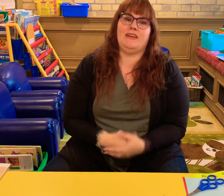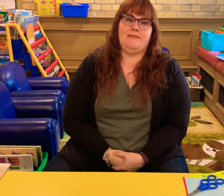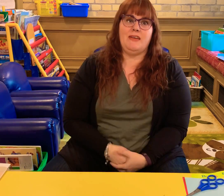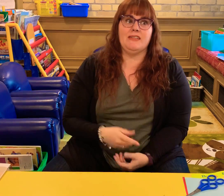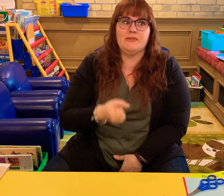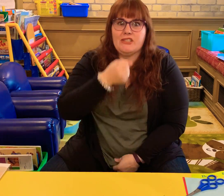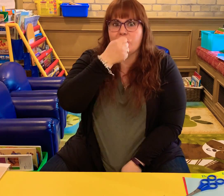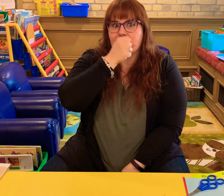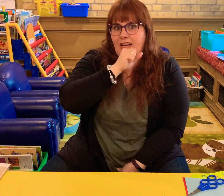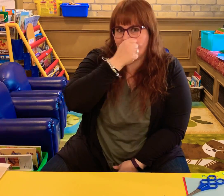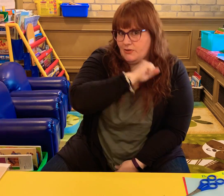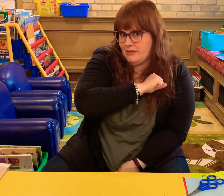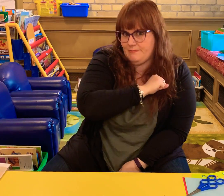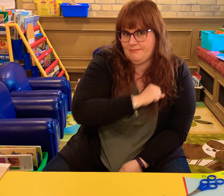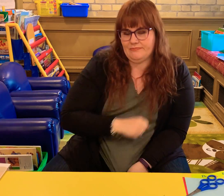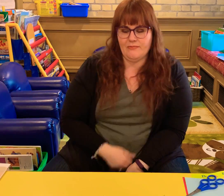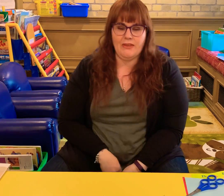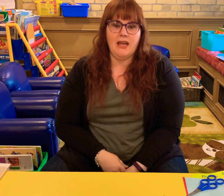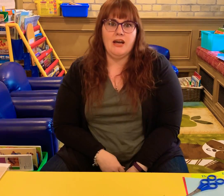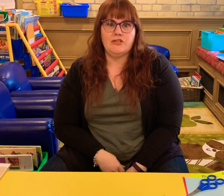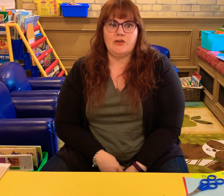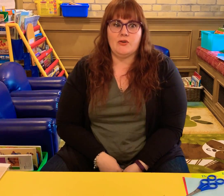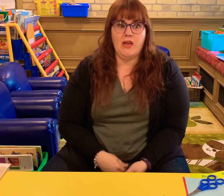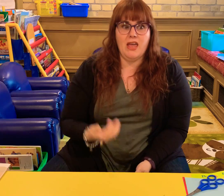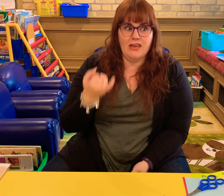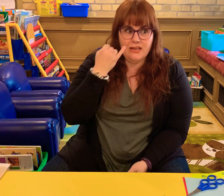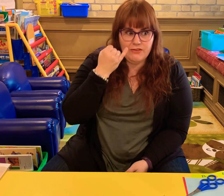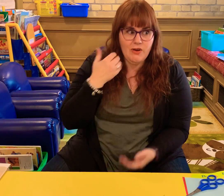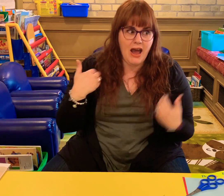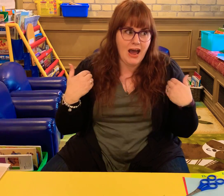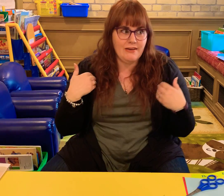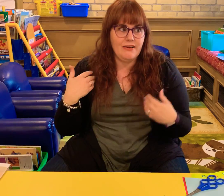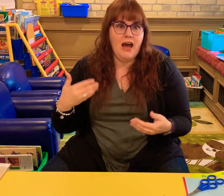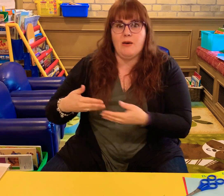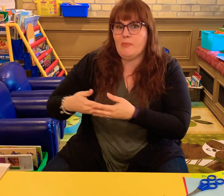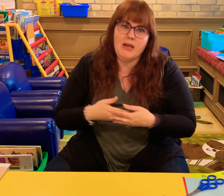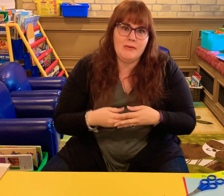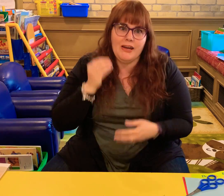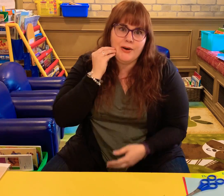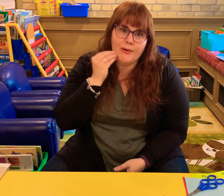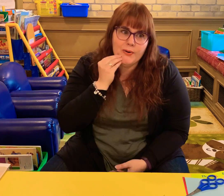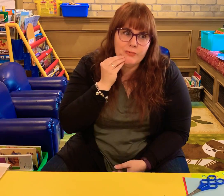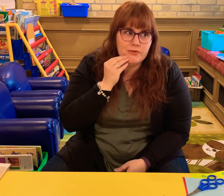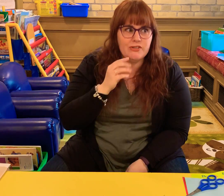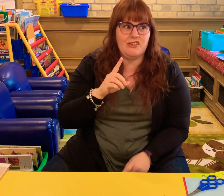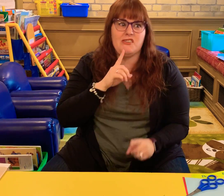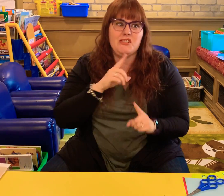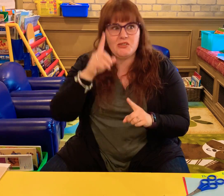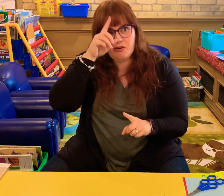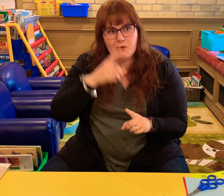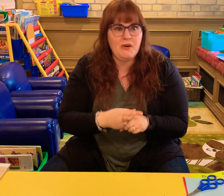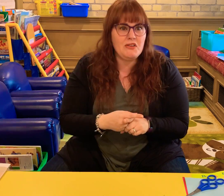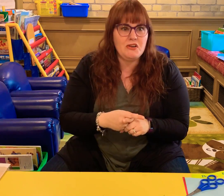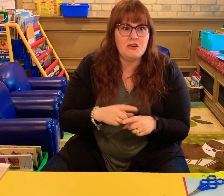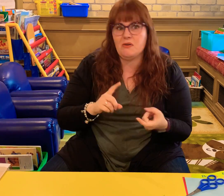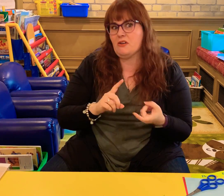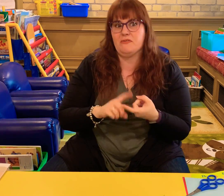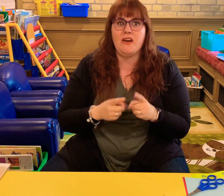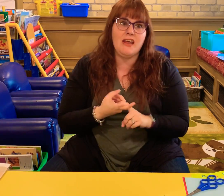and this one's called ice cream so if you have a baby at home who's your sister or your brother or your friend